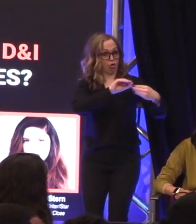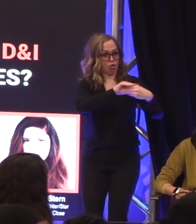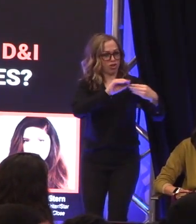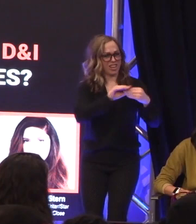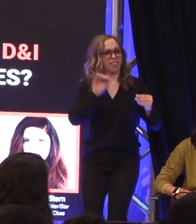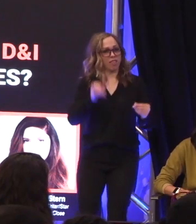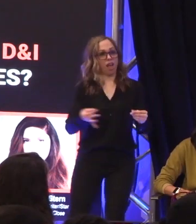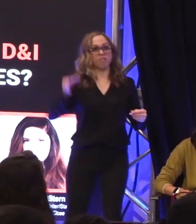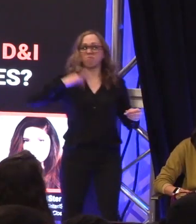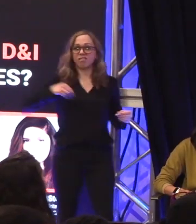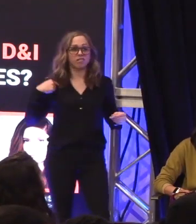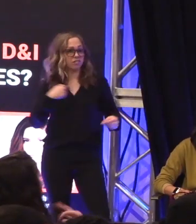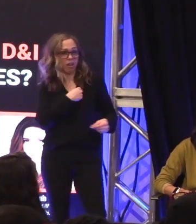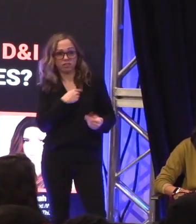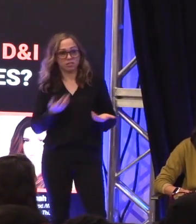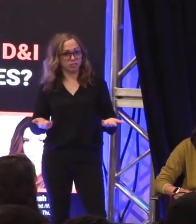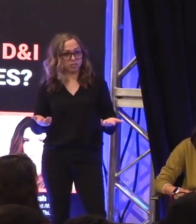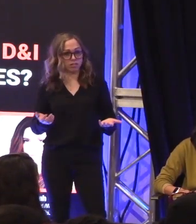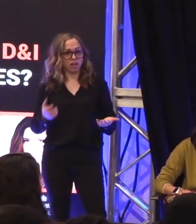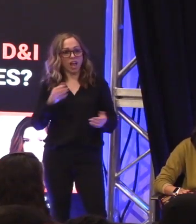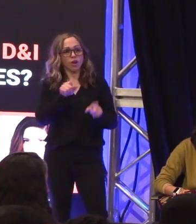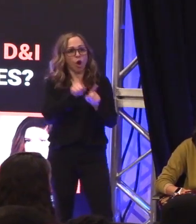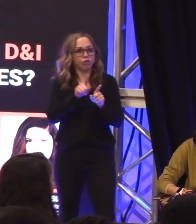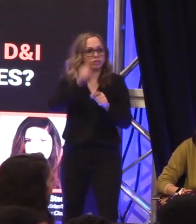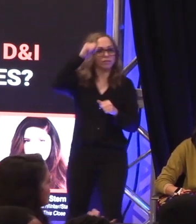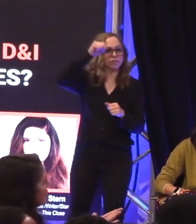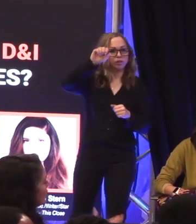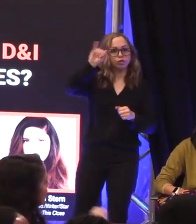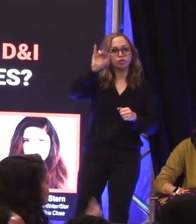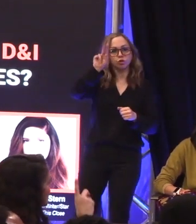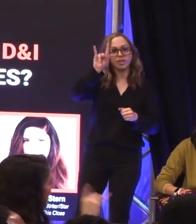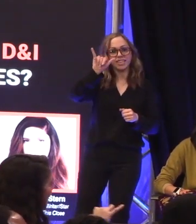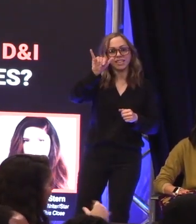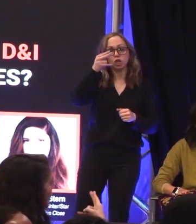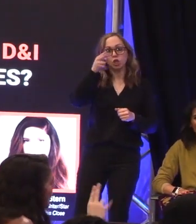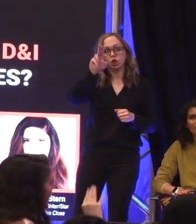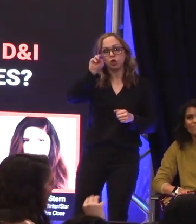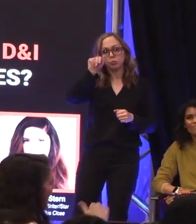us. And I also want to give a shout out to Judy Heumann, who's here,